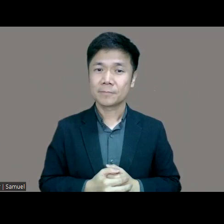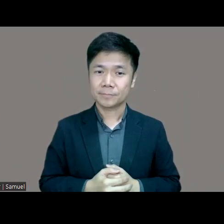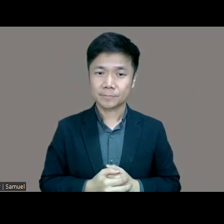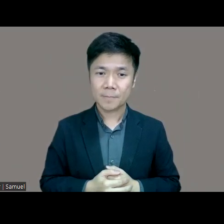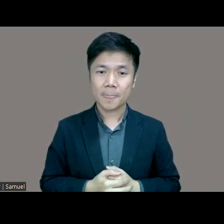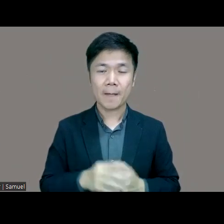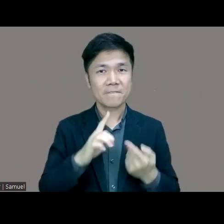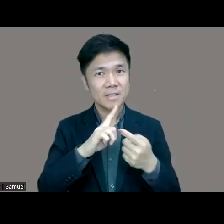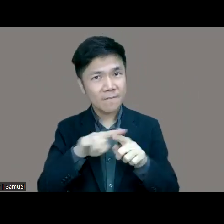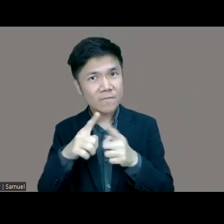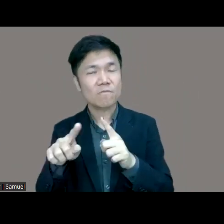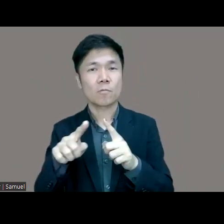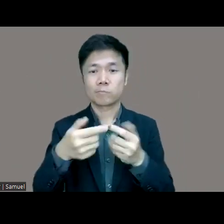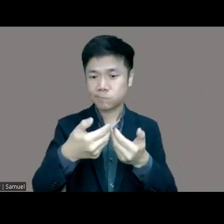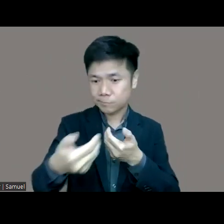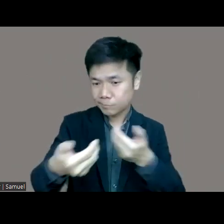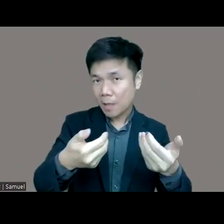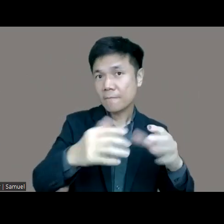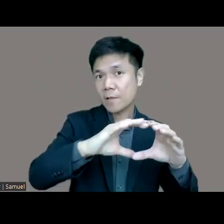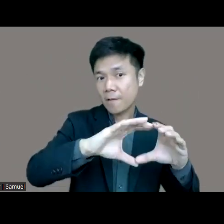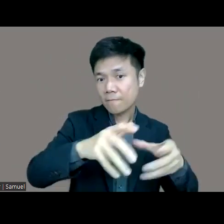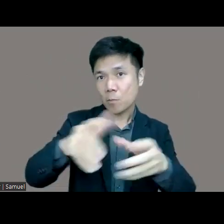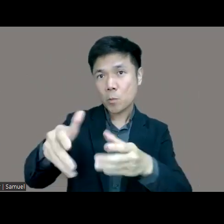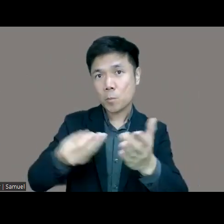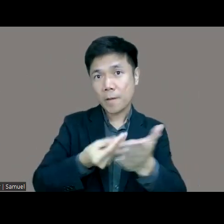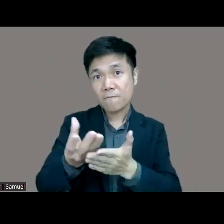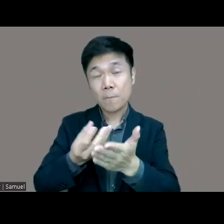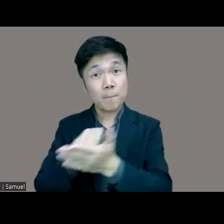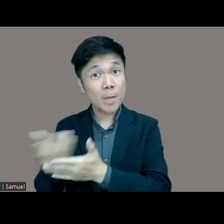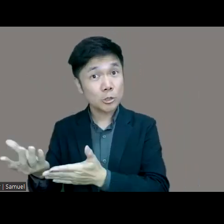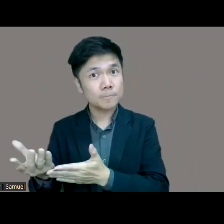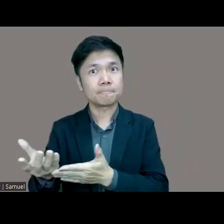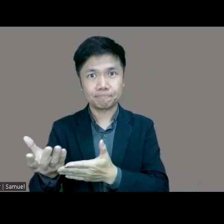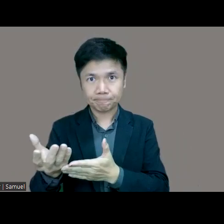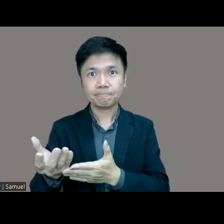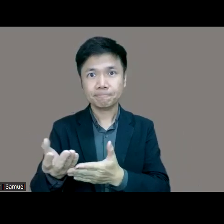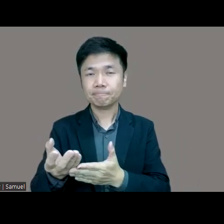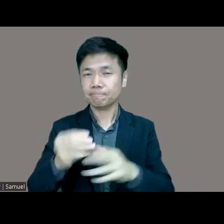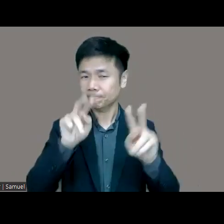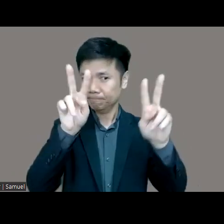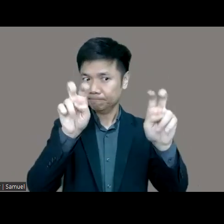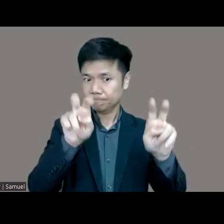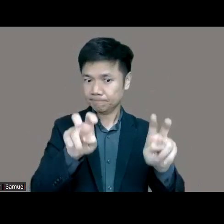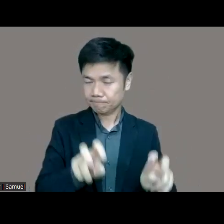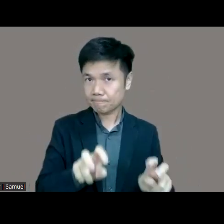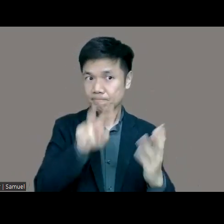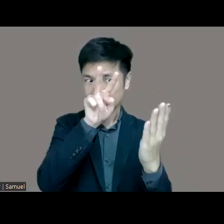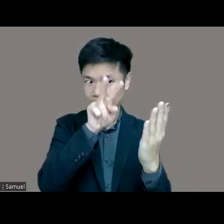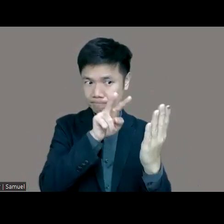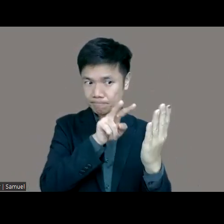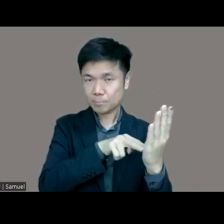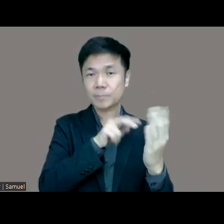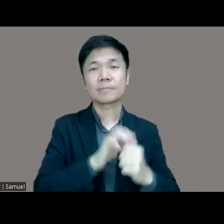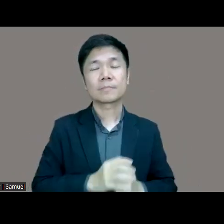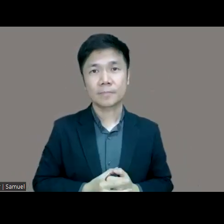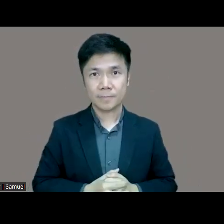mention specifically anyone as well for just protection. But at least we will try to